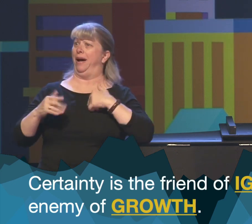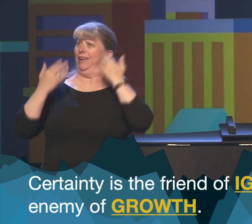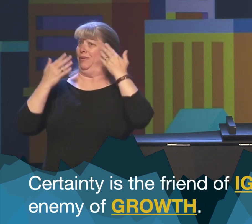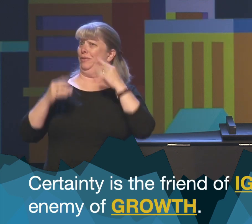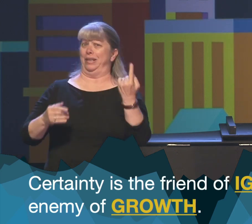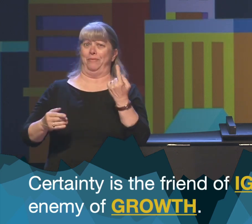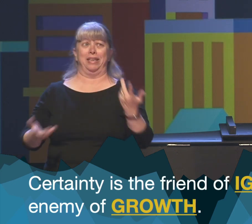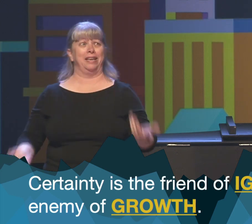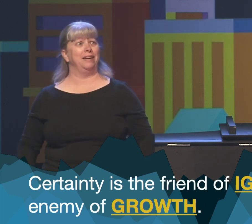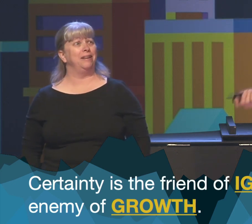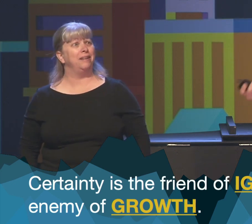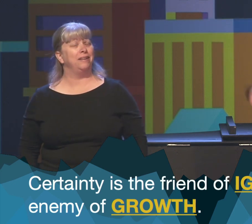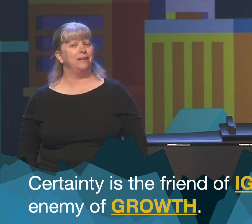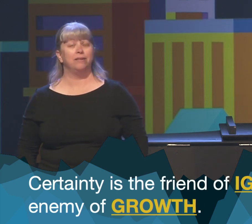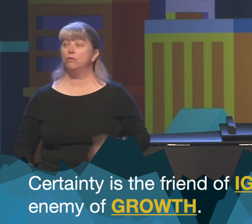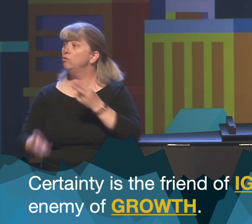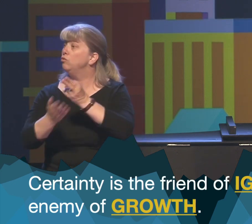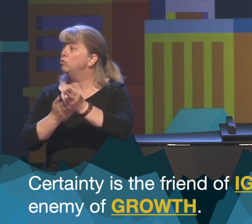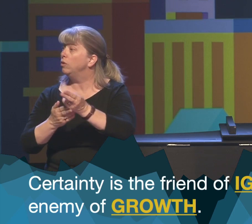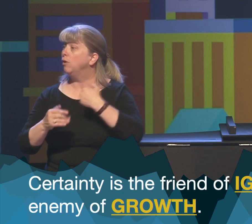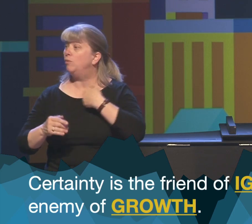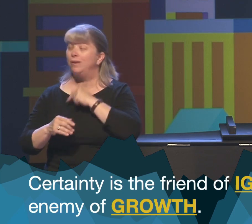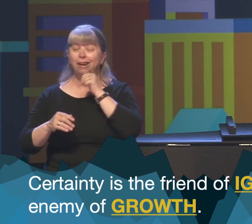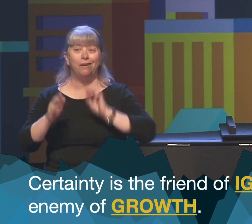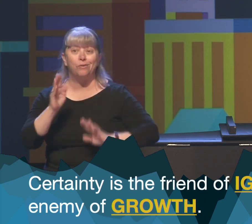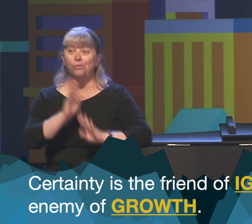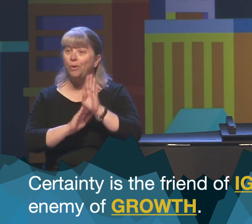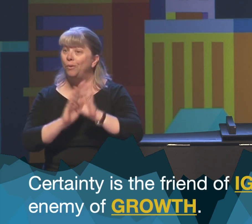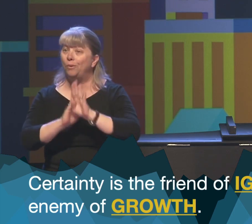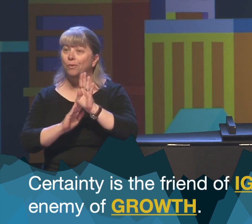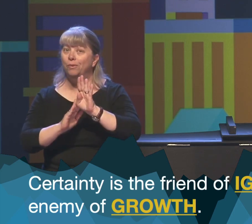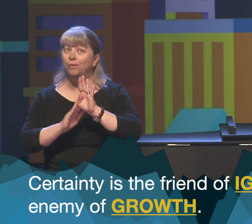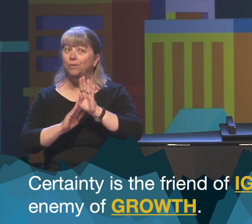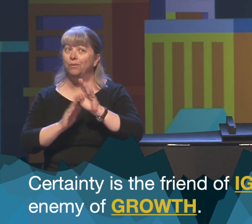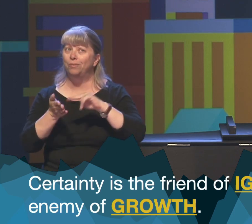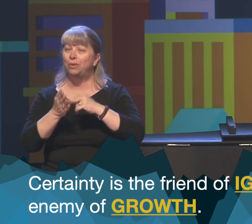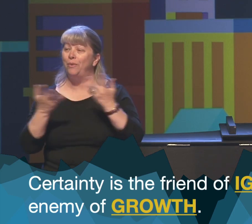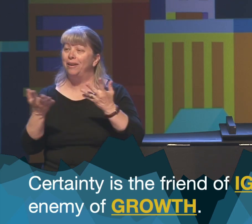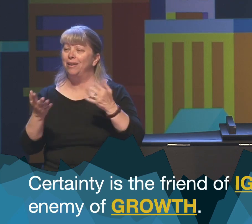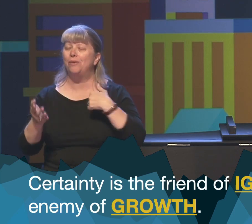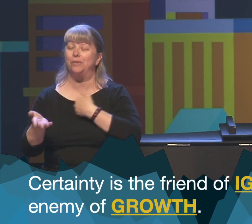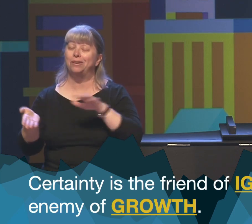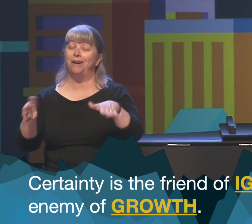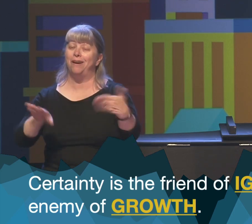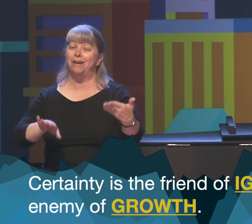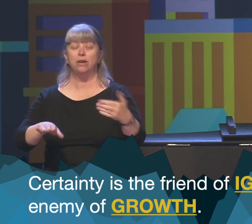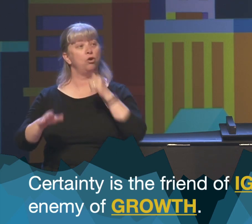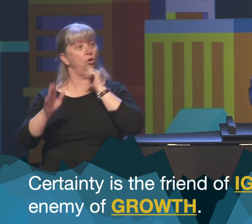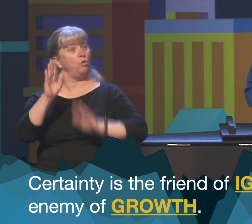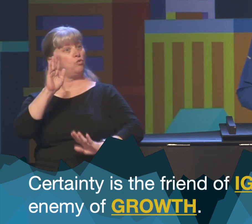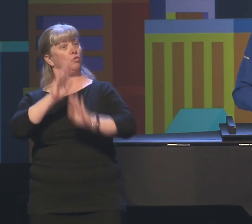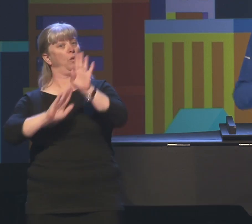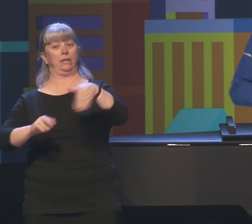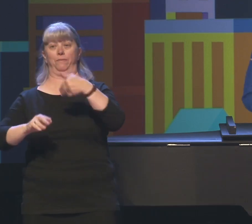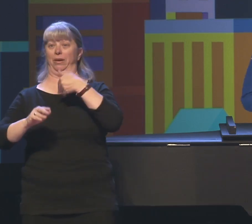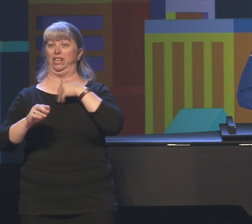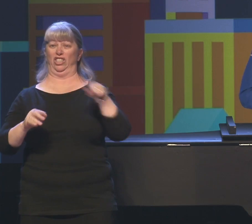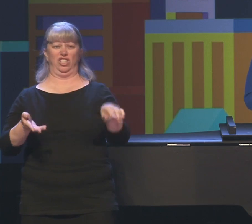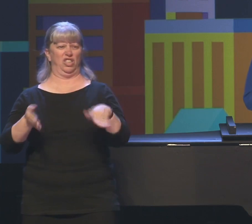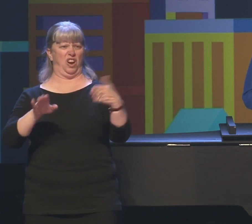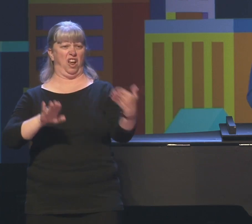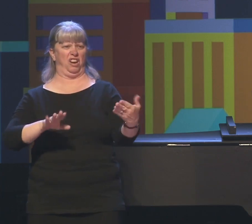something, right? And here's the truth. If we're not growing, we're dying. If we're not growing spiritually, we're just